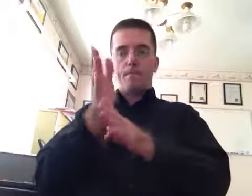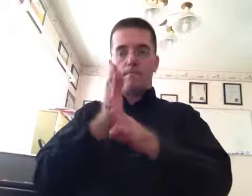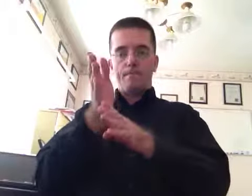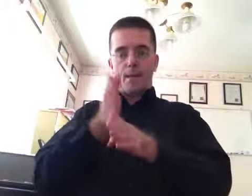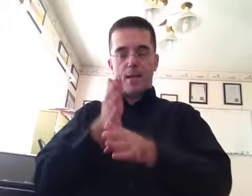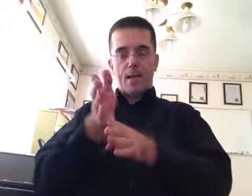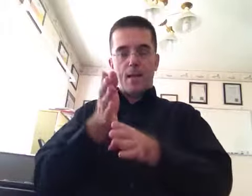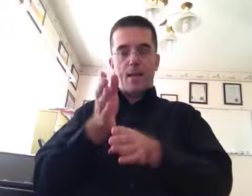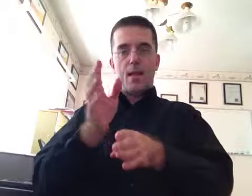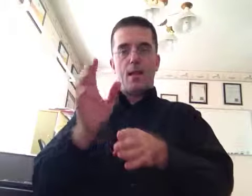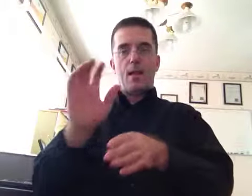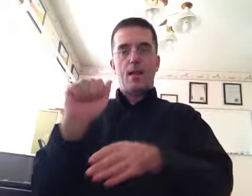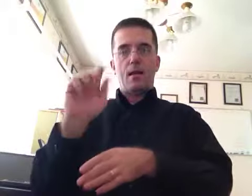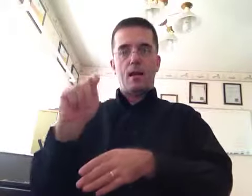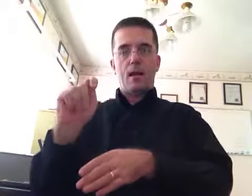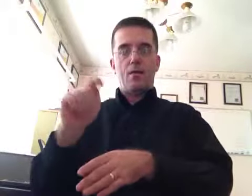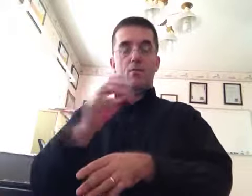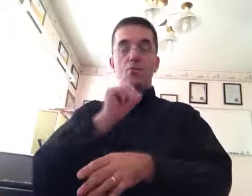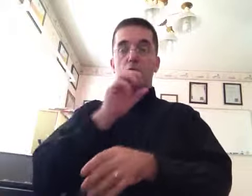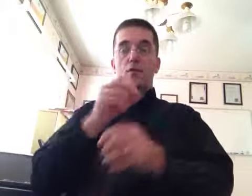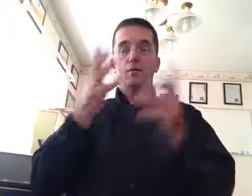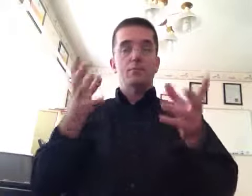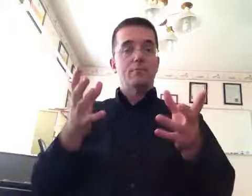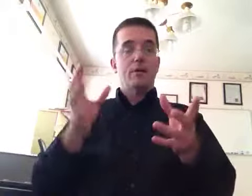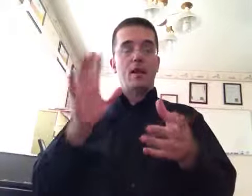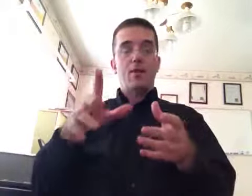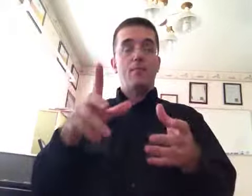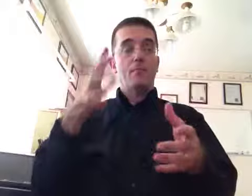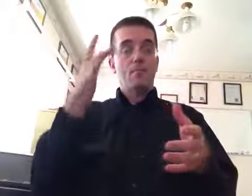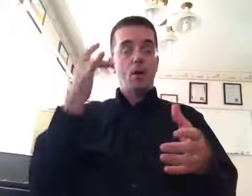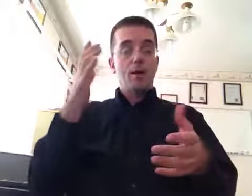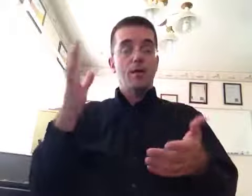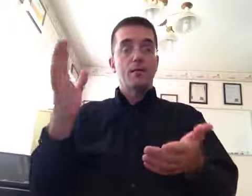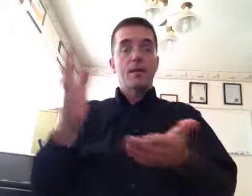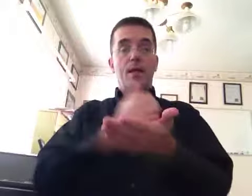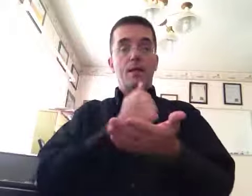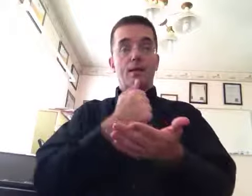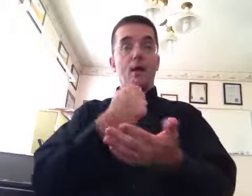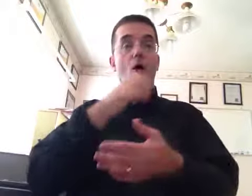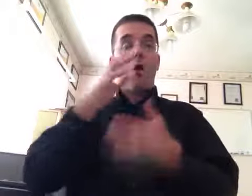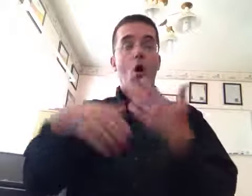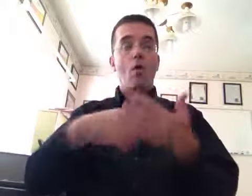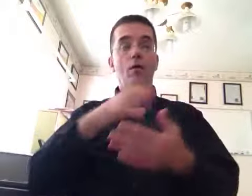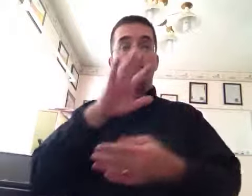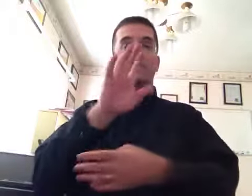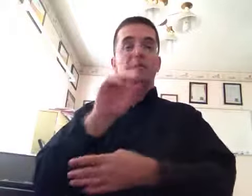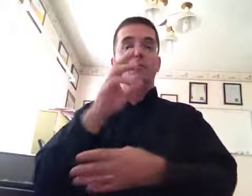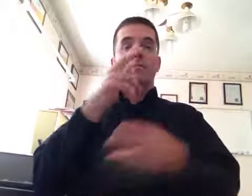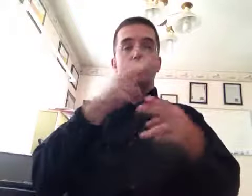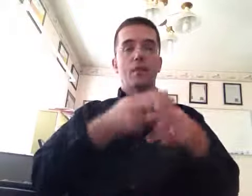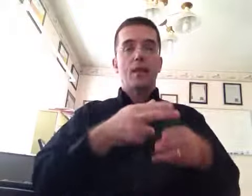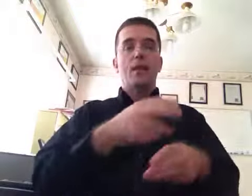that account because they may clean it out at any time. Okay. Discover Card they both lie and they're